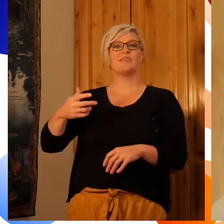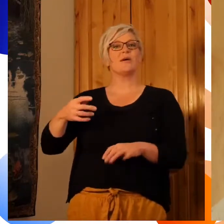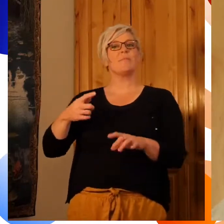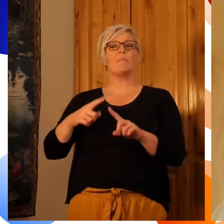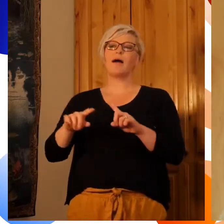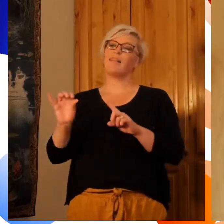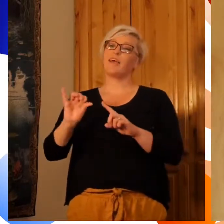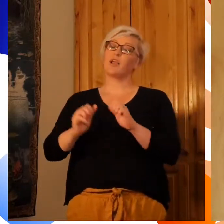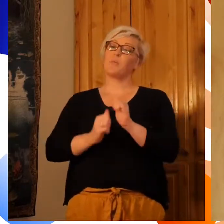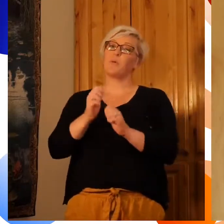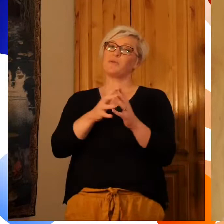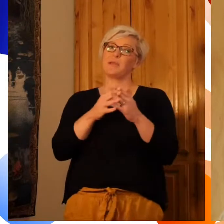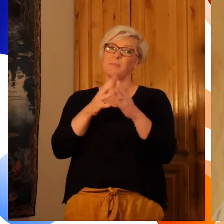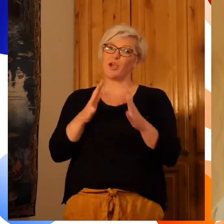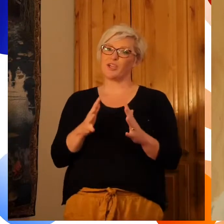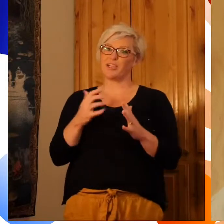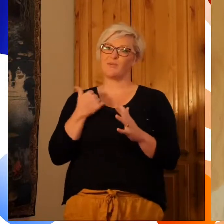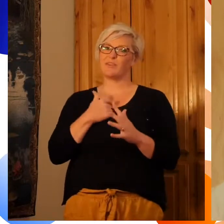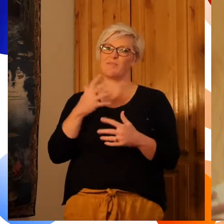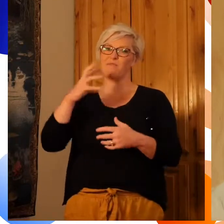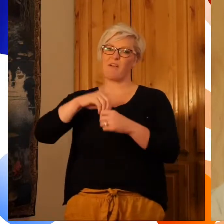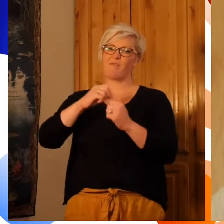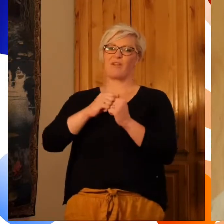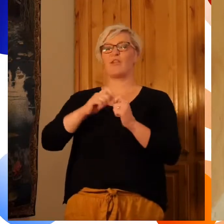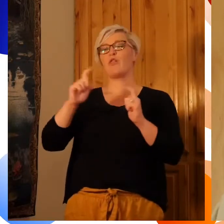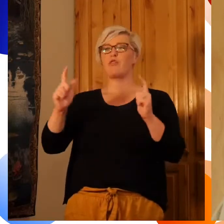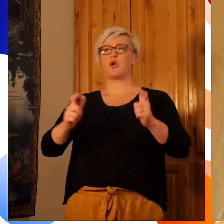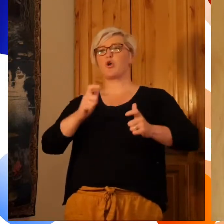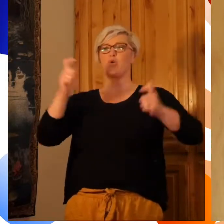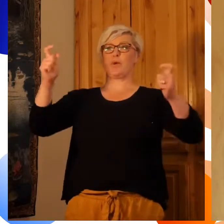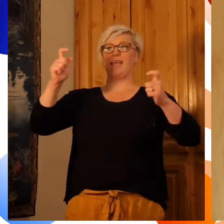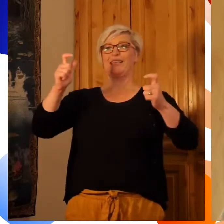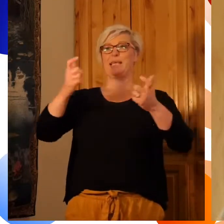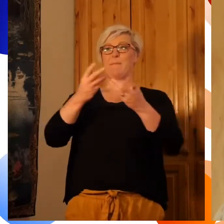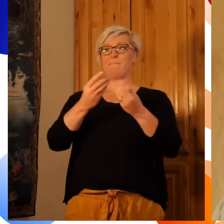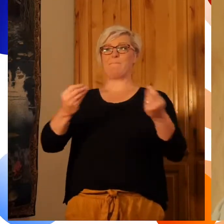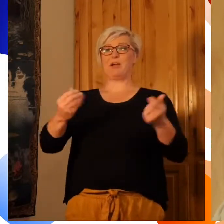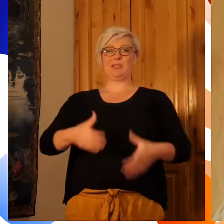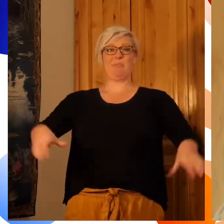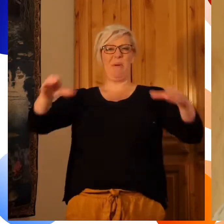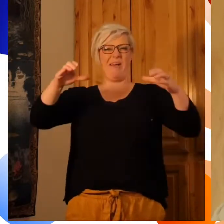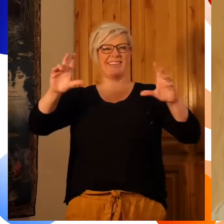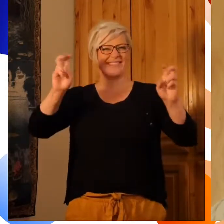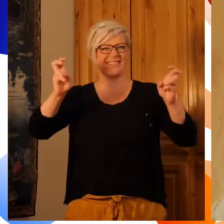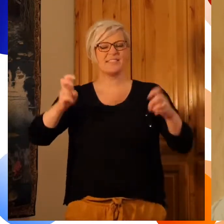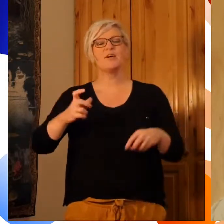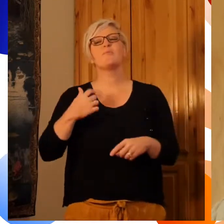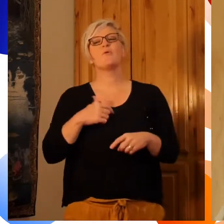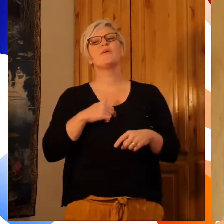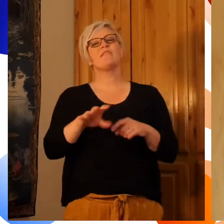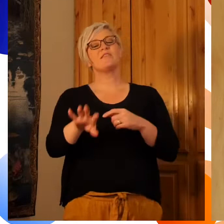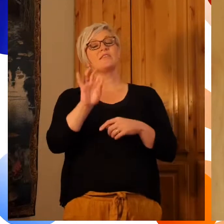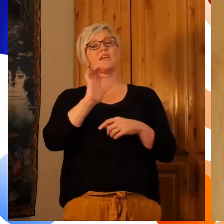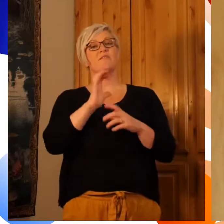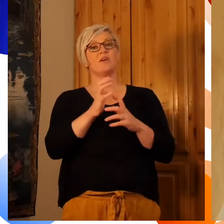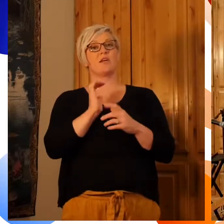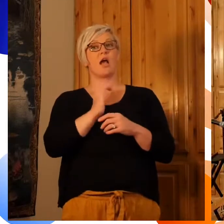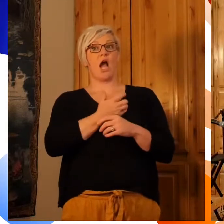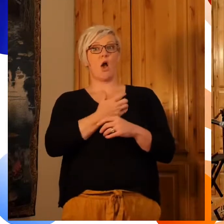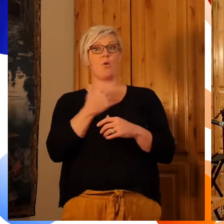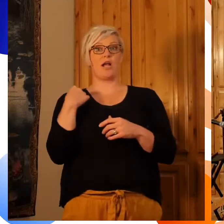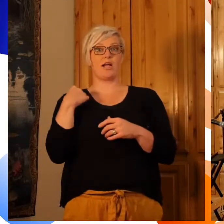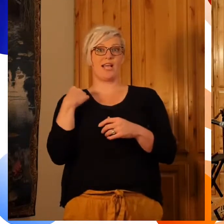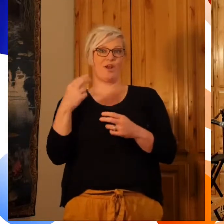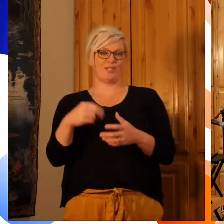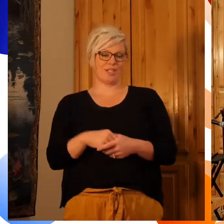become part of the great melting pot, but we had to rediscover a lot of our own heritage when we did this. We have another question.